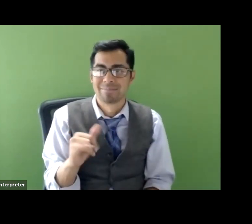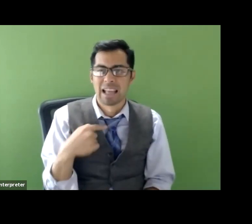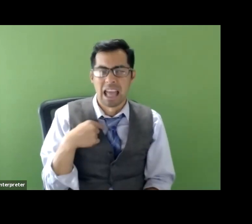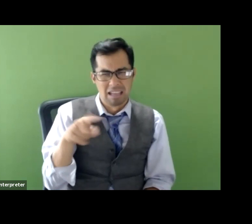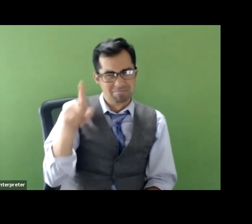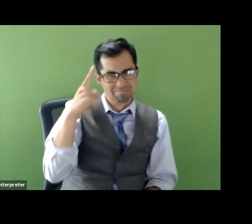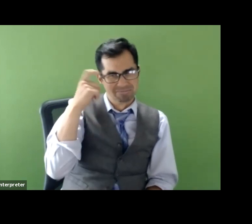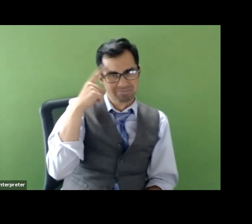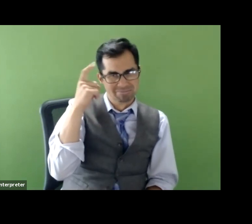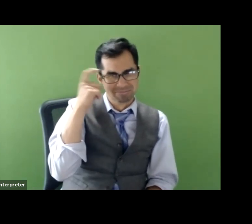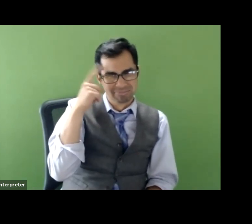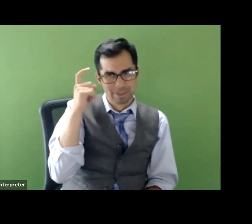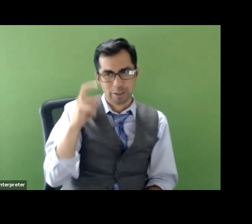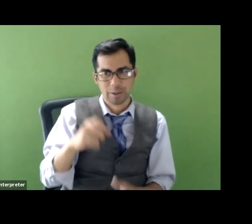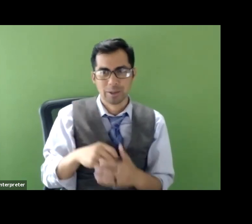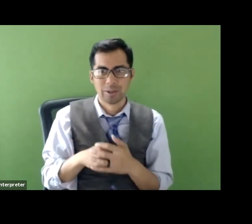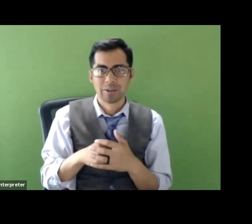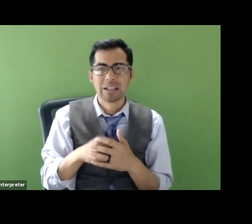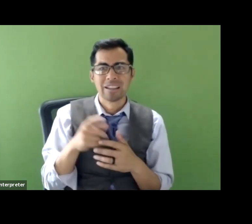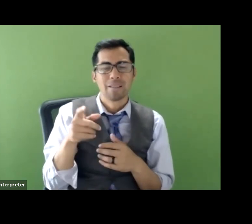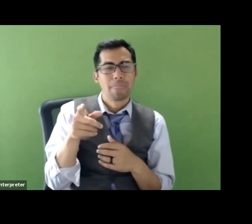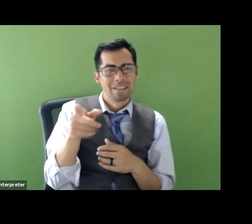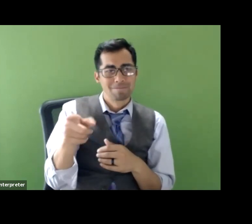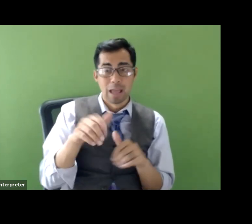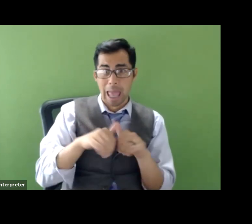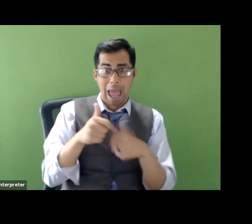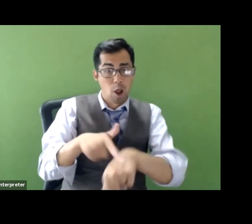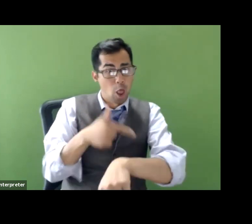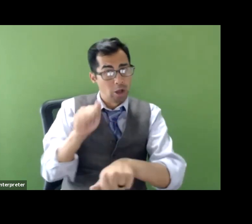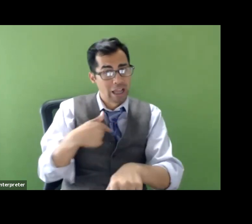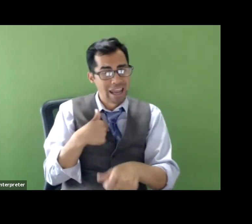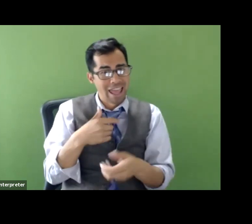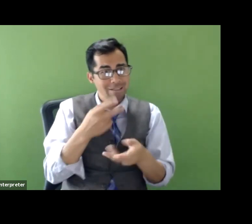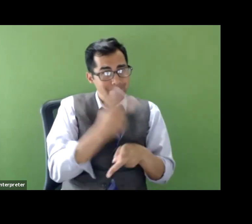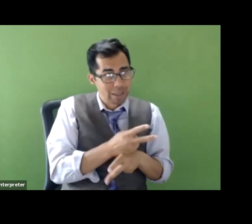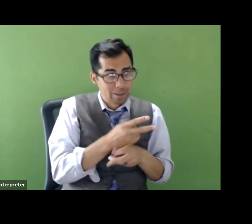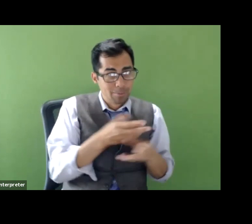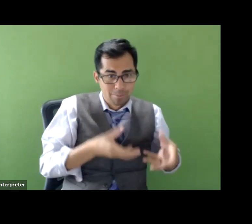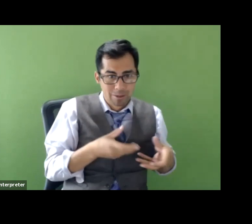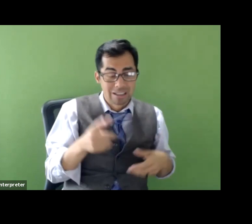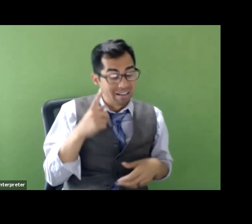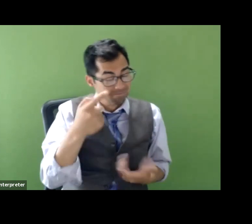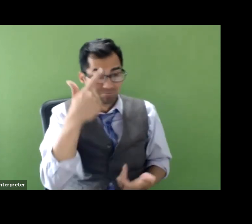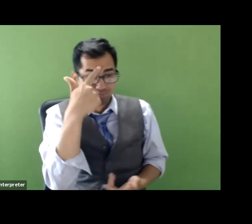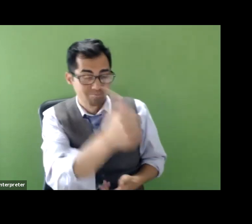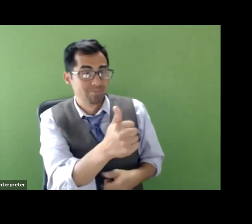me. "How long can I keep a book?" I asked. "For as long as you wish," she